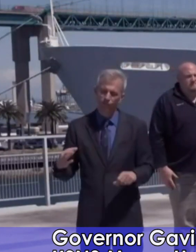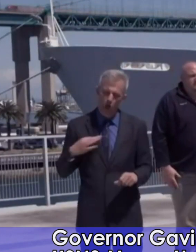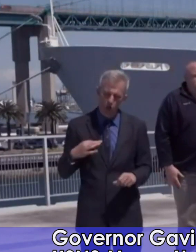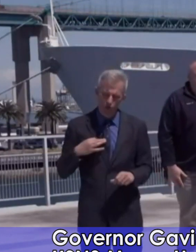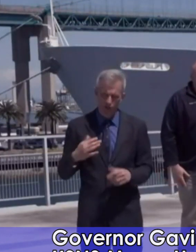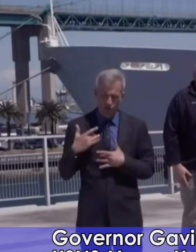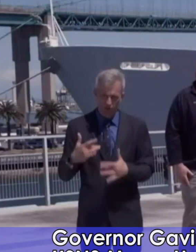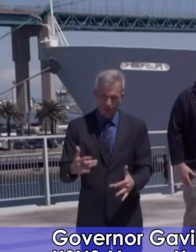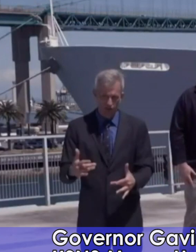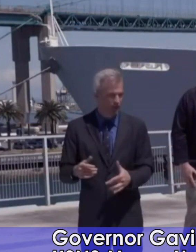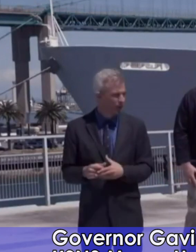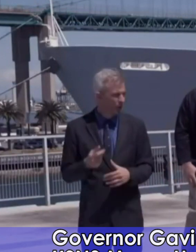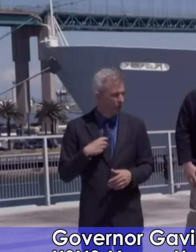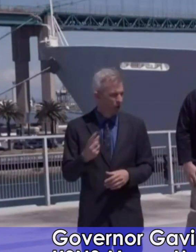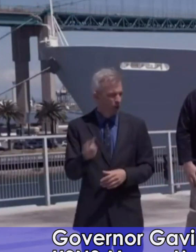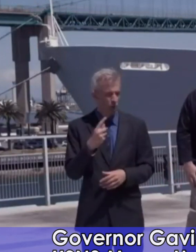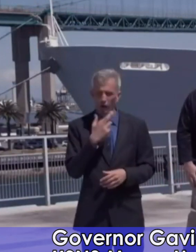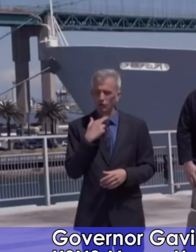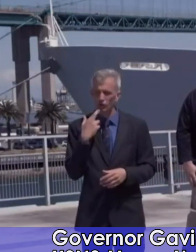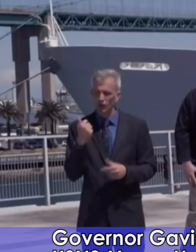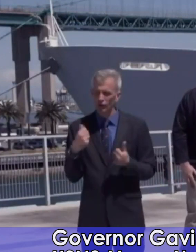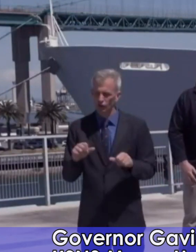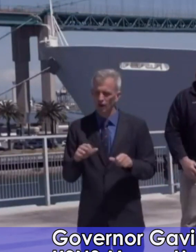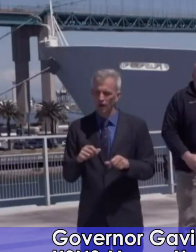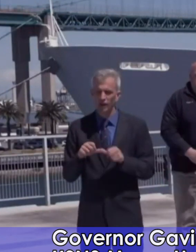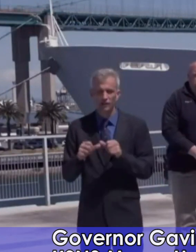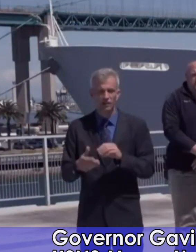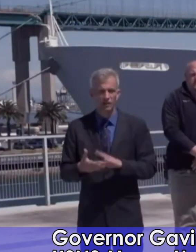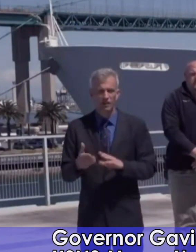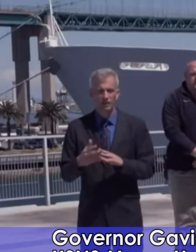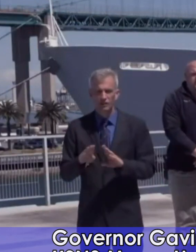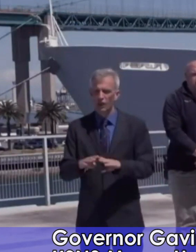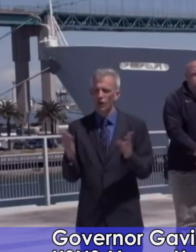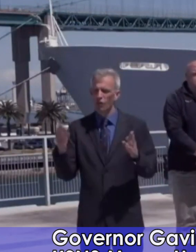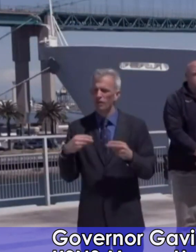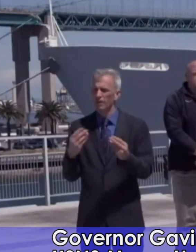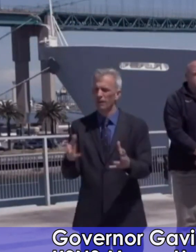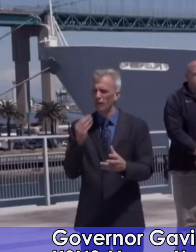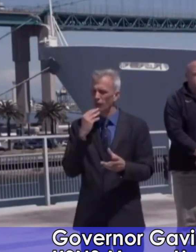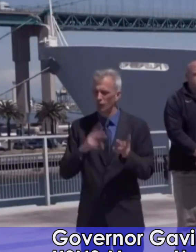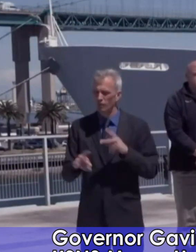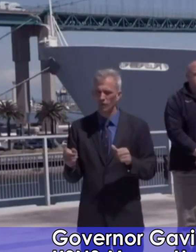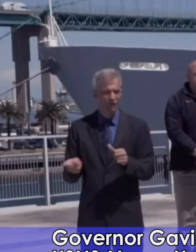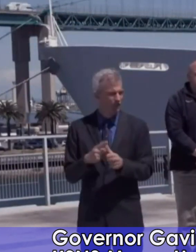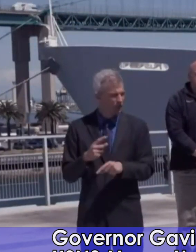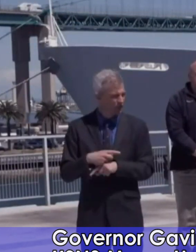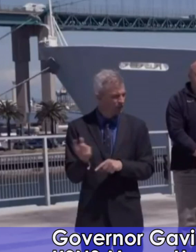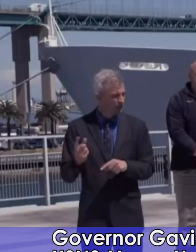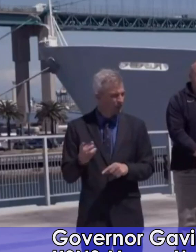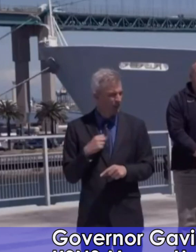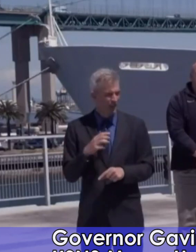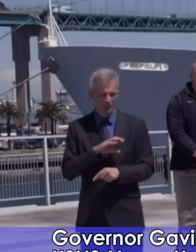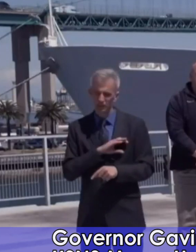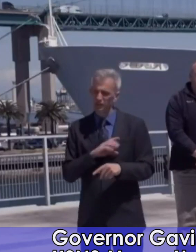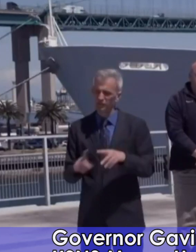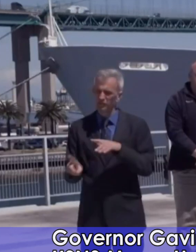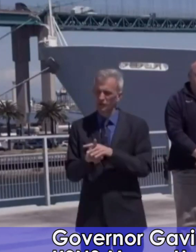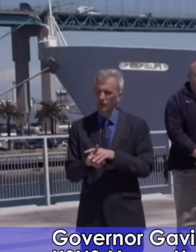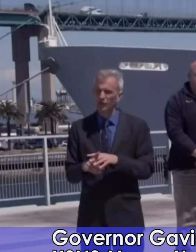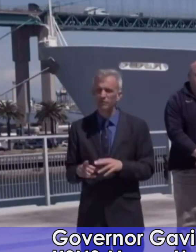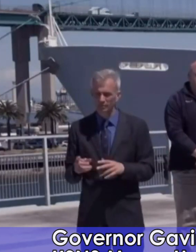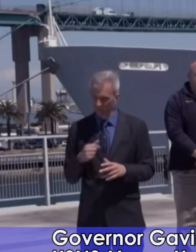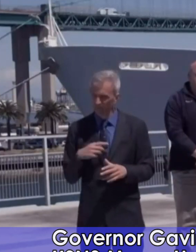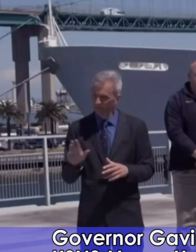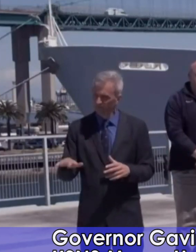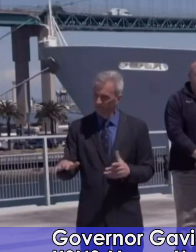forward. We had one restaurant that tried to stay open, giving food to folks. The first day we visited them with a police officer, that's over,